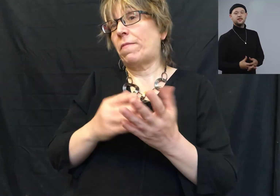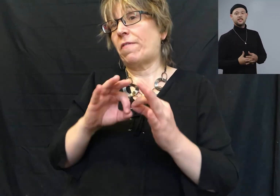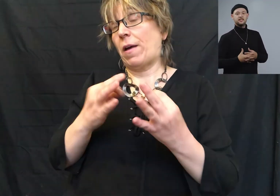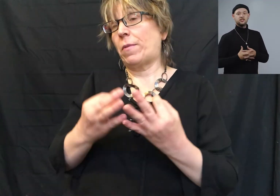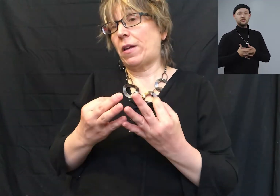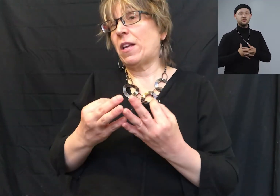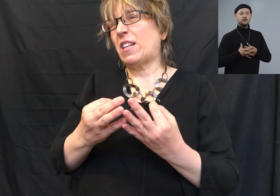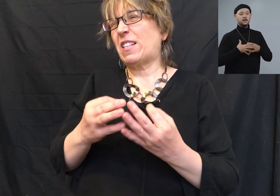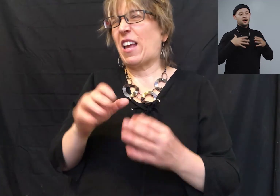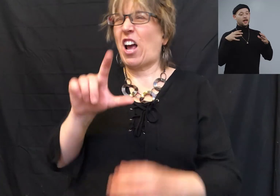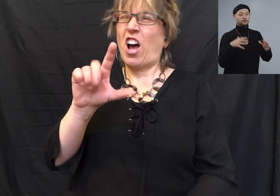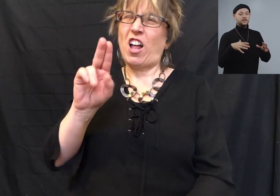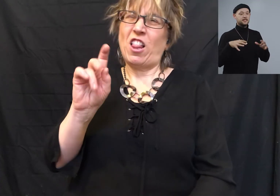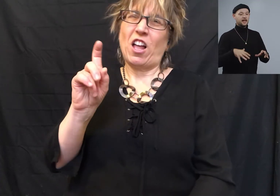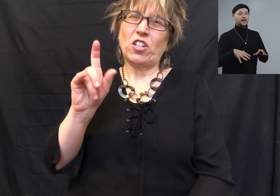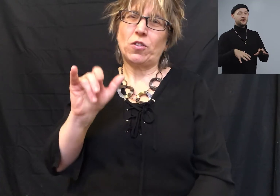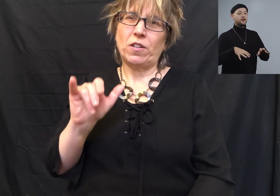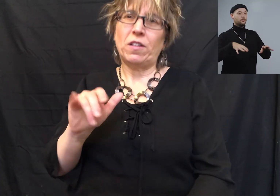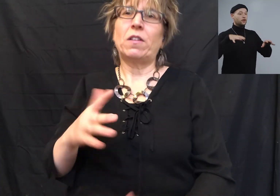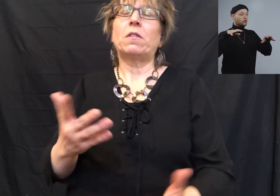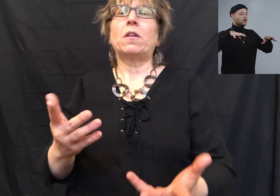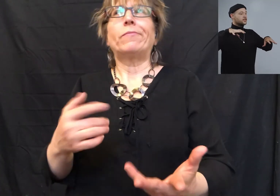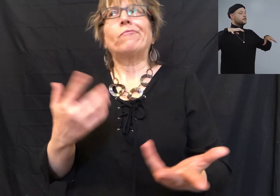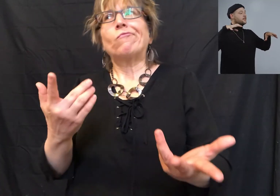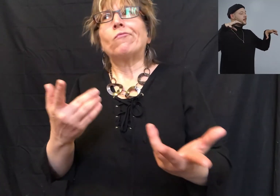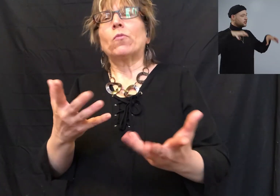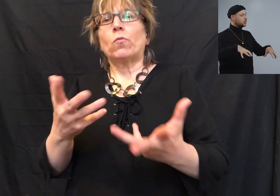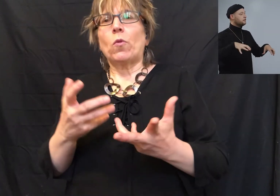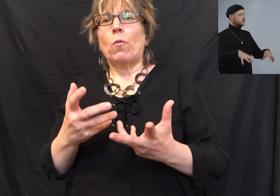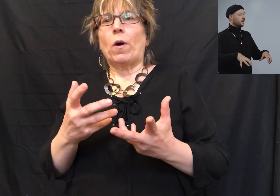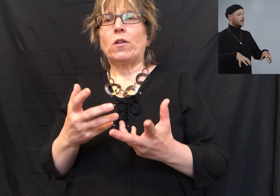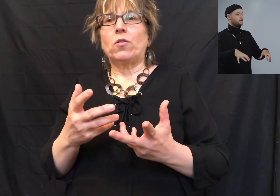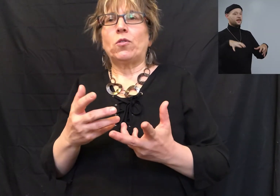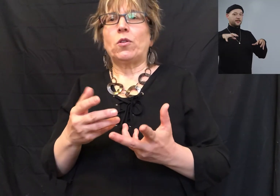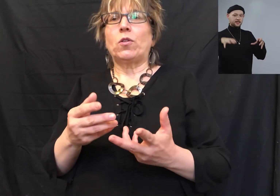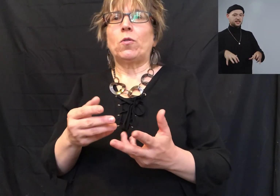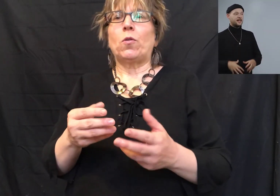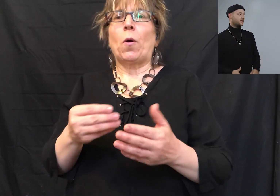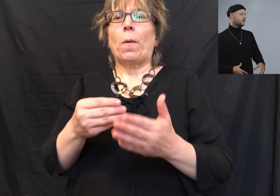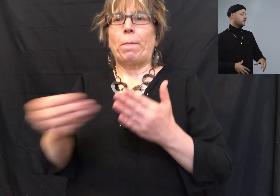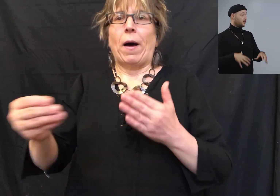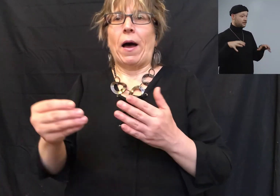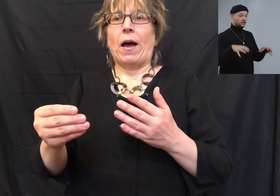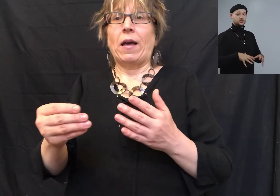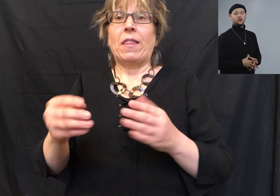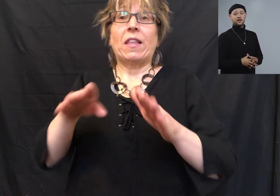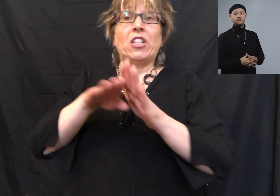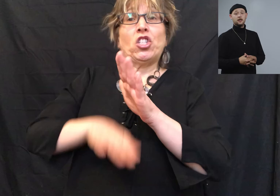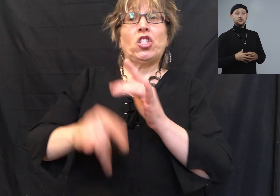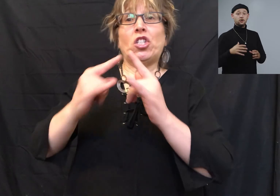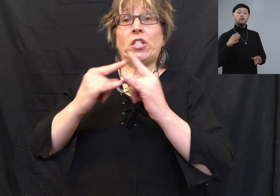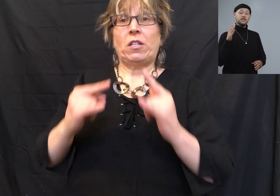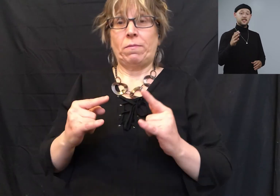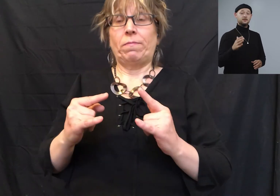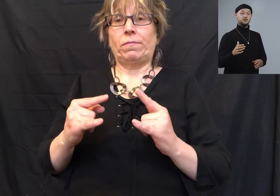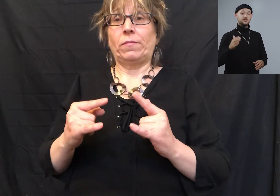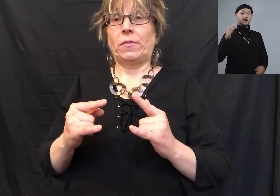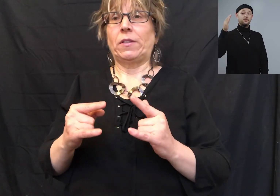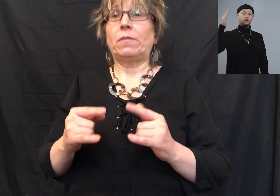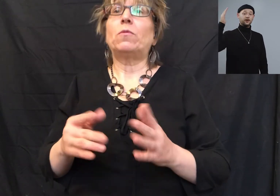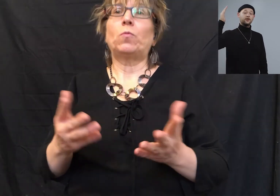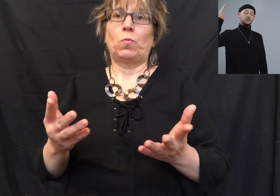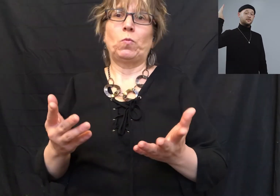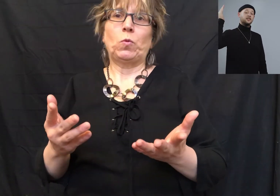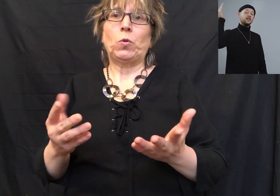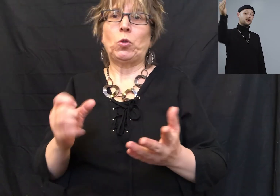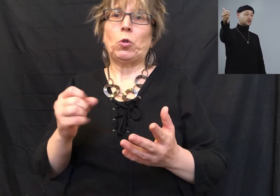be able to send their kids to. And we said, we want to be the cheapest camp in the state of Arizona. So what we did was we